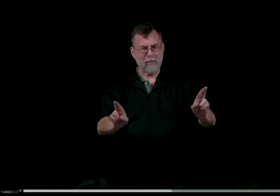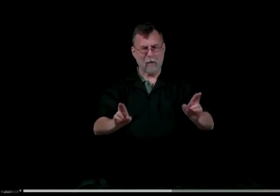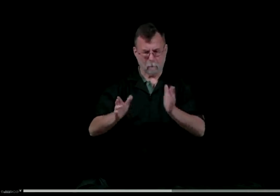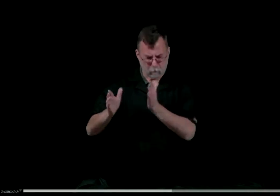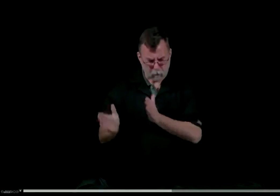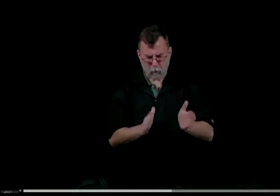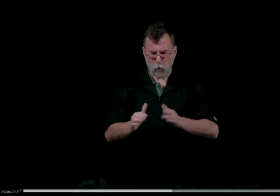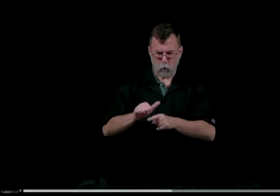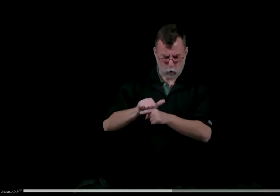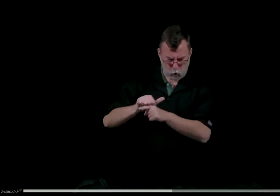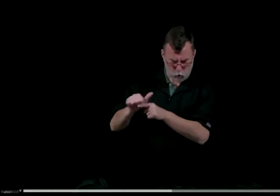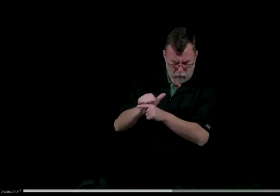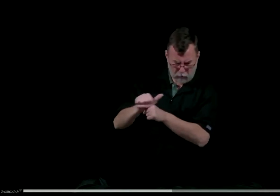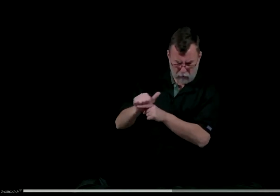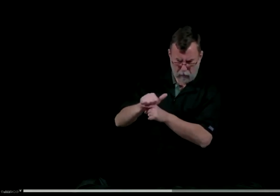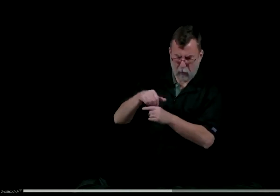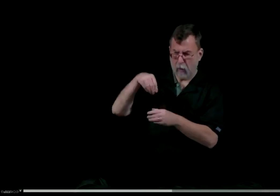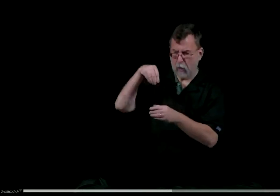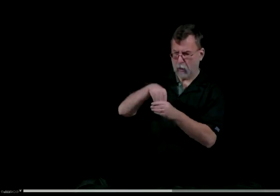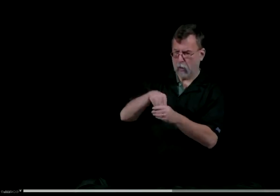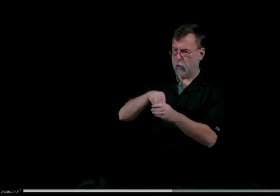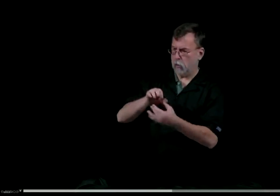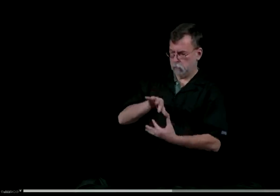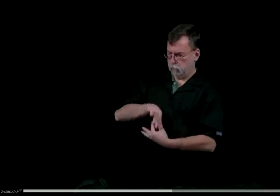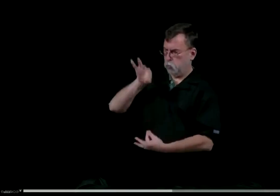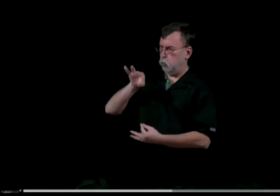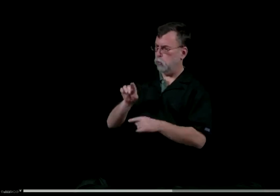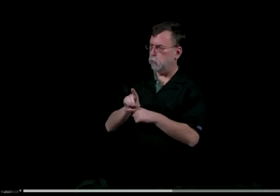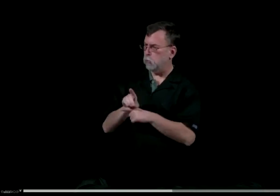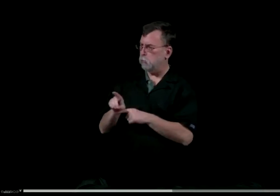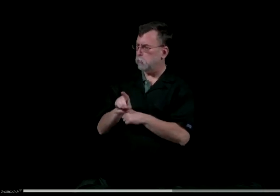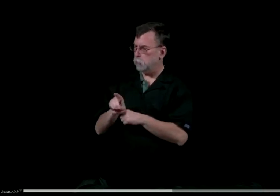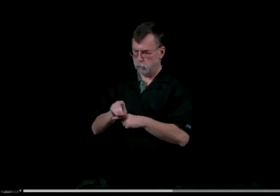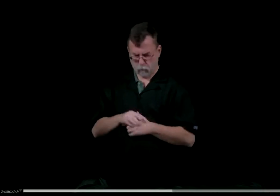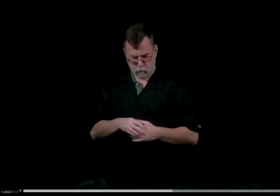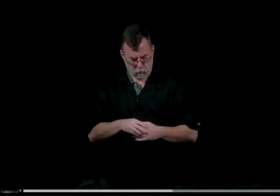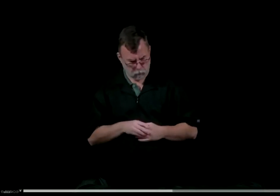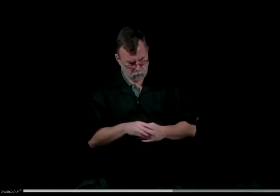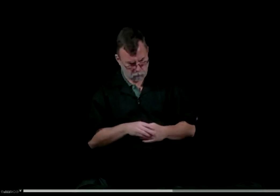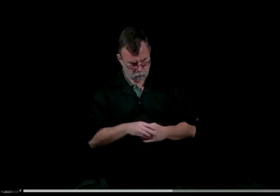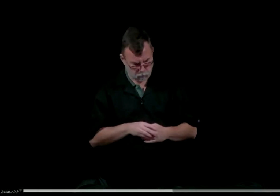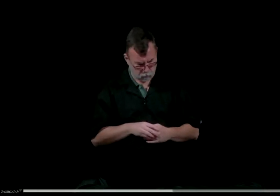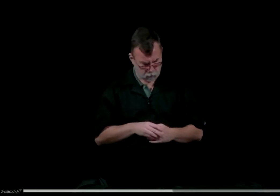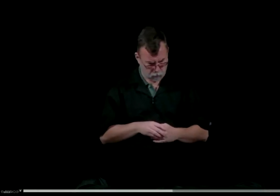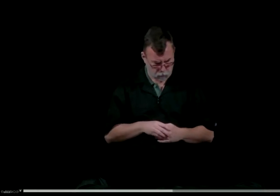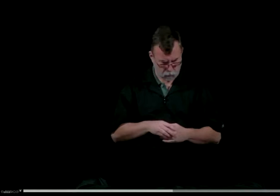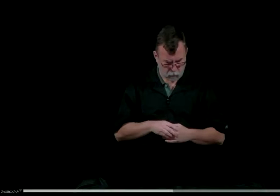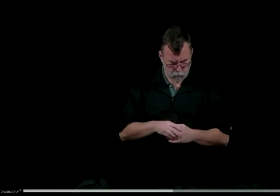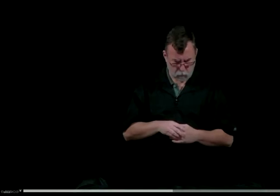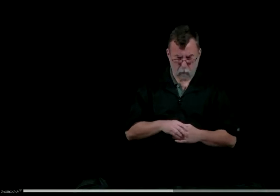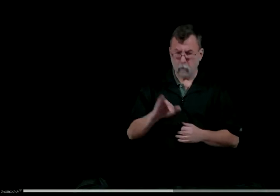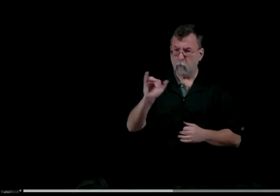We need to be ready. We need to plan and train in our spiritual disciplines.